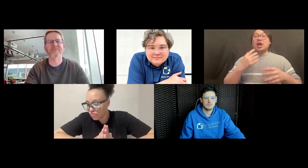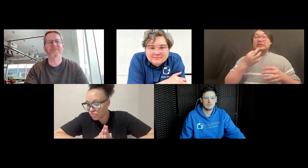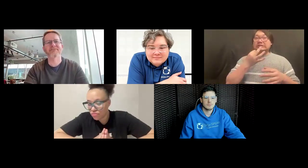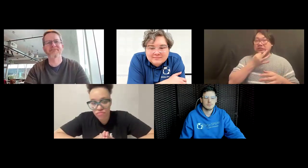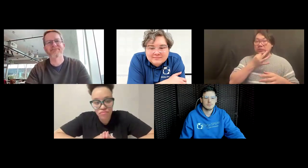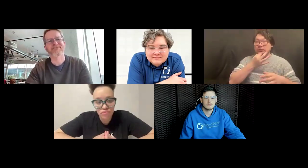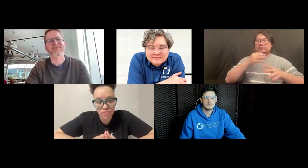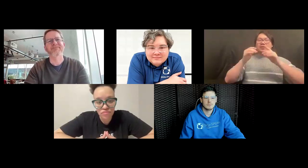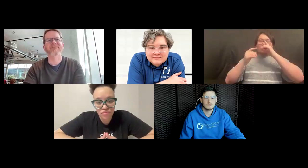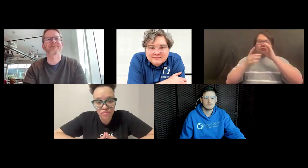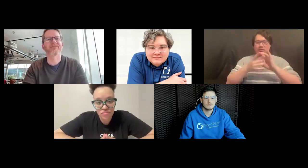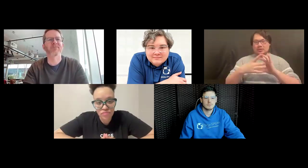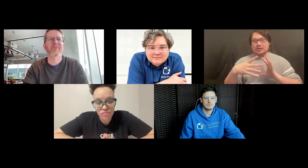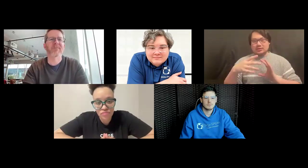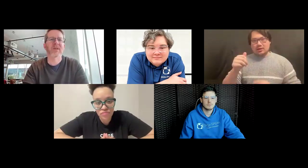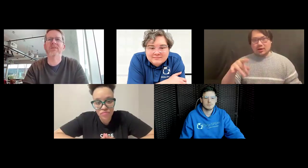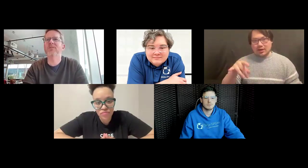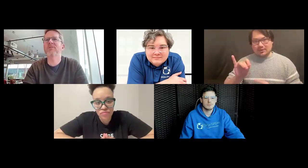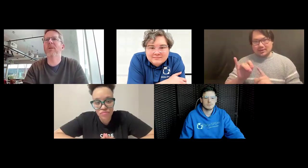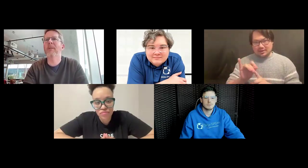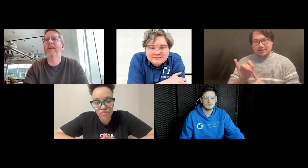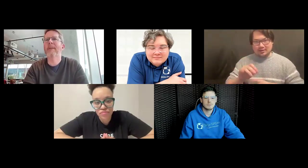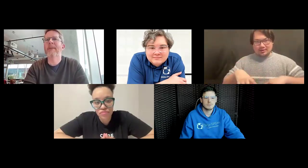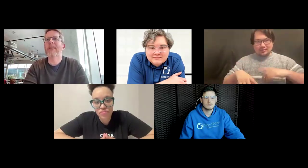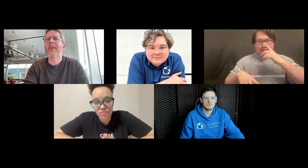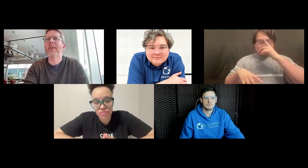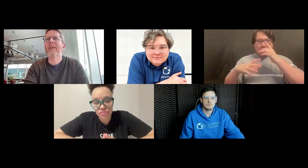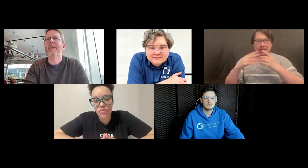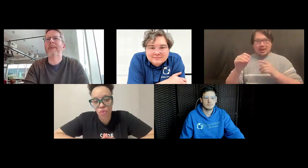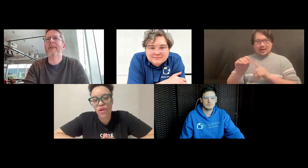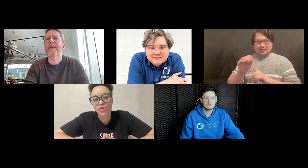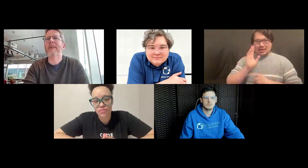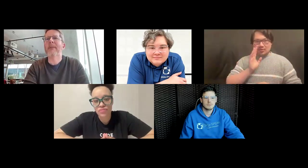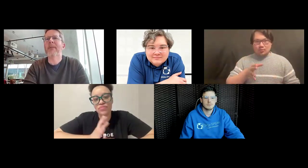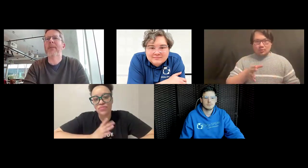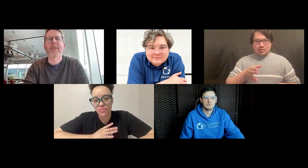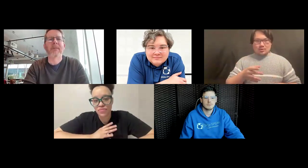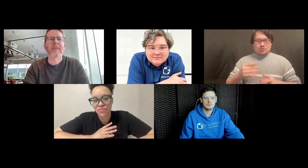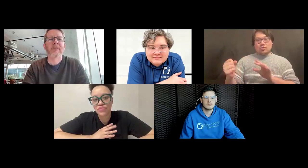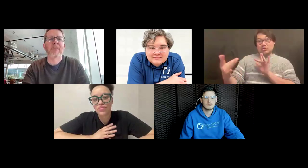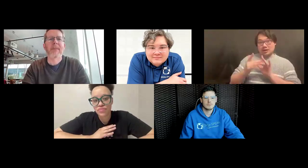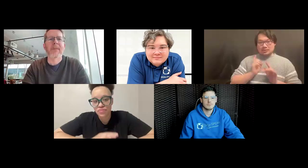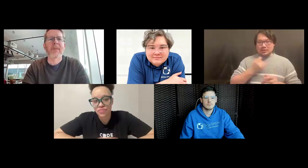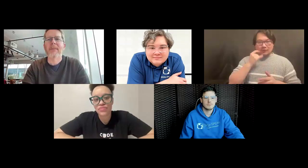But currently, at least, we're planning to release um,